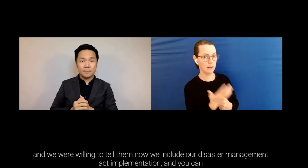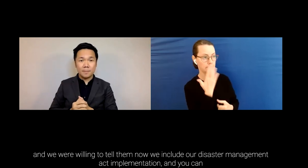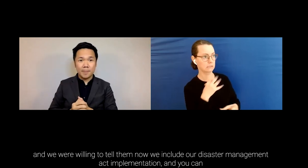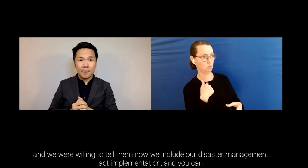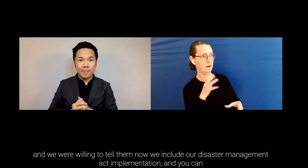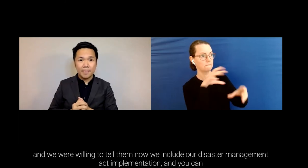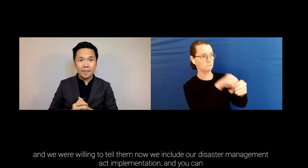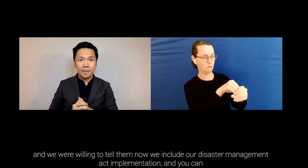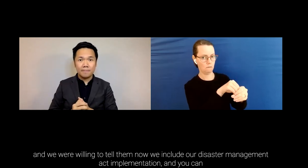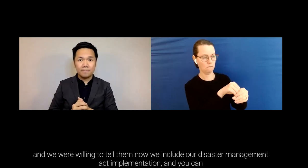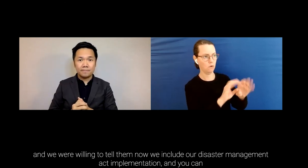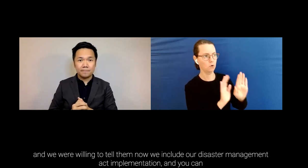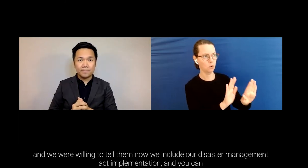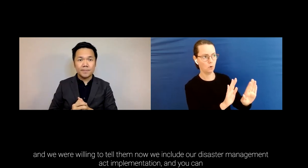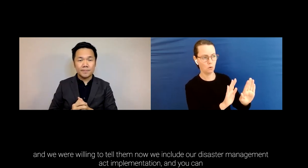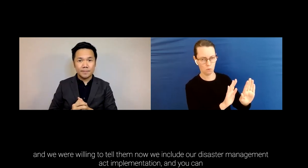race